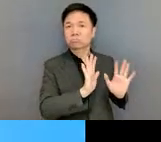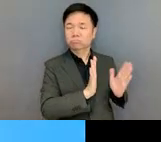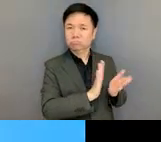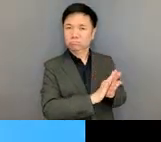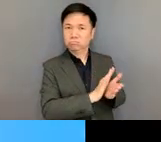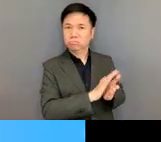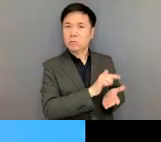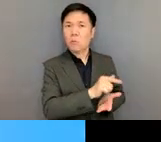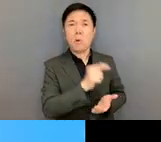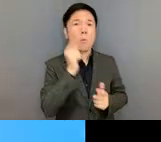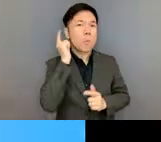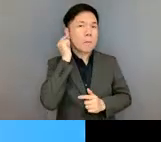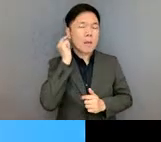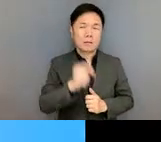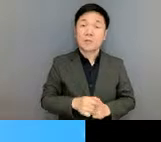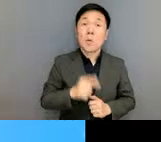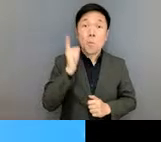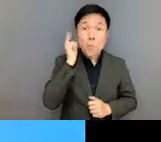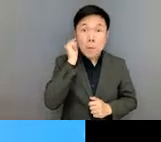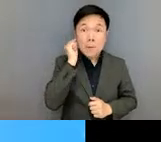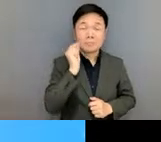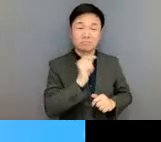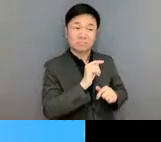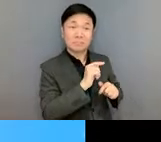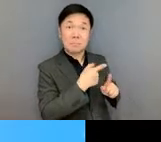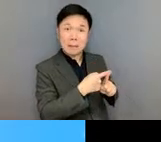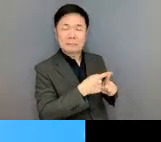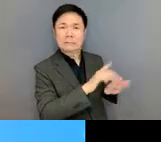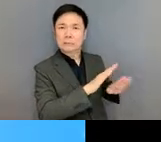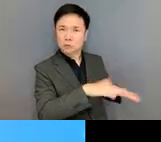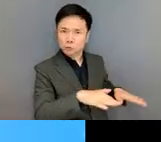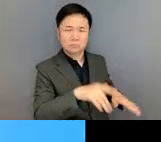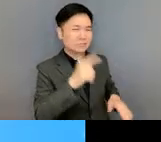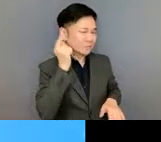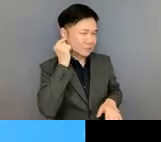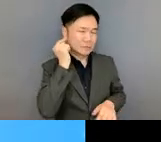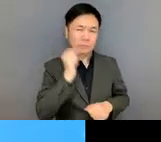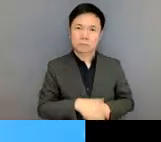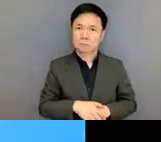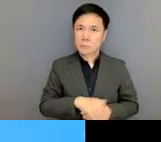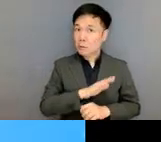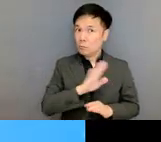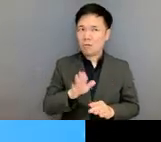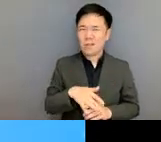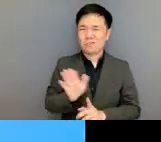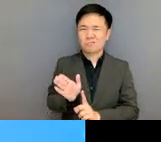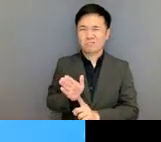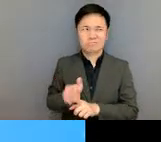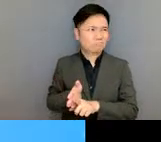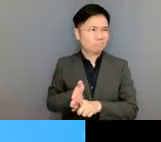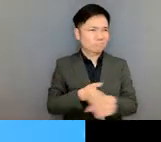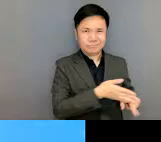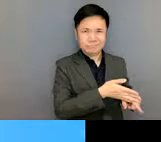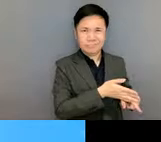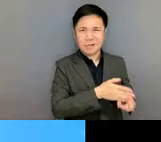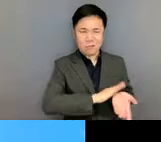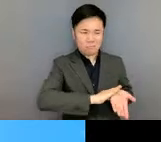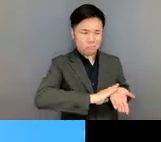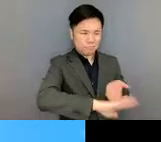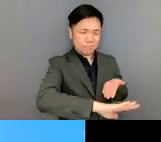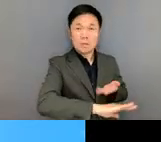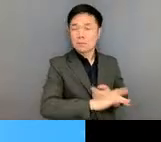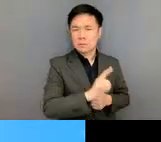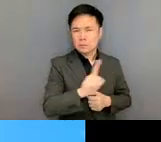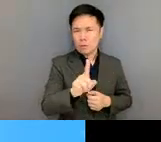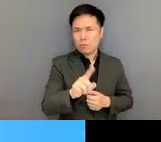girls cannot be underestimated. In 2022, our Center